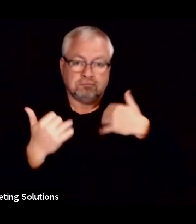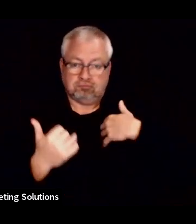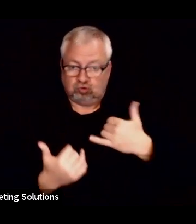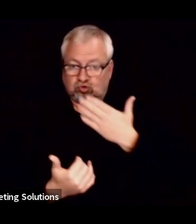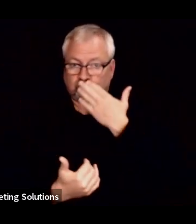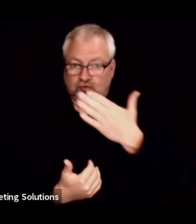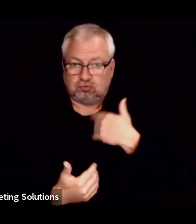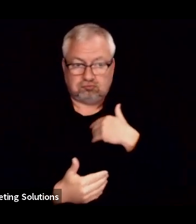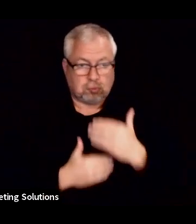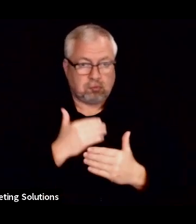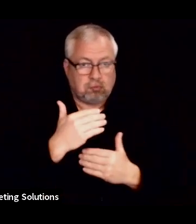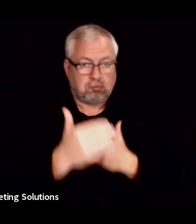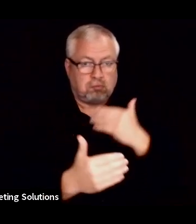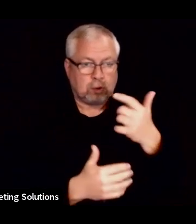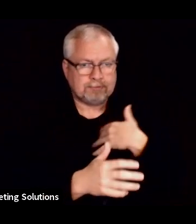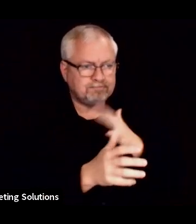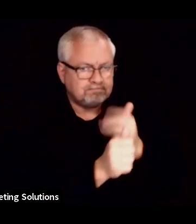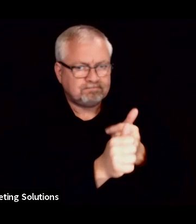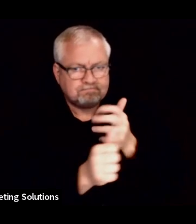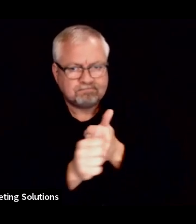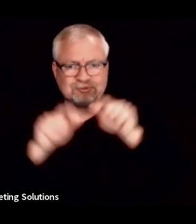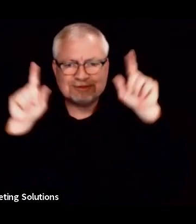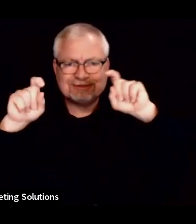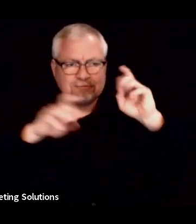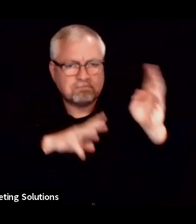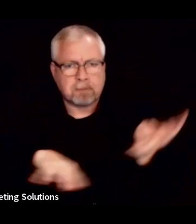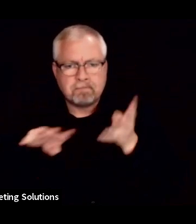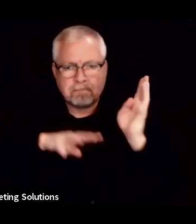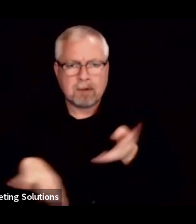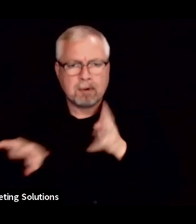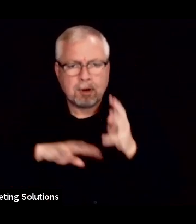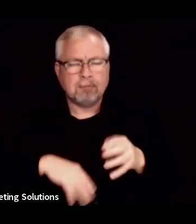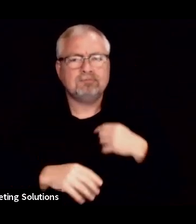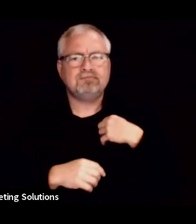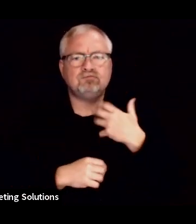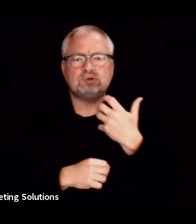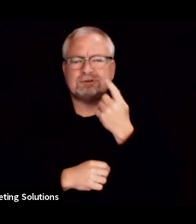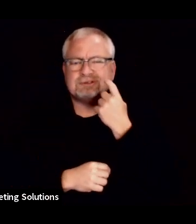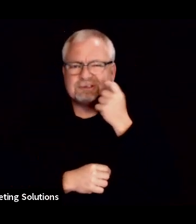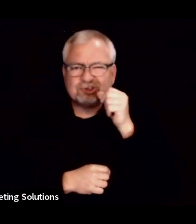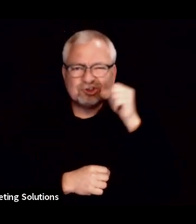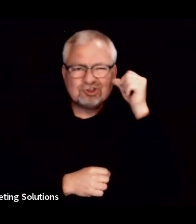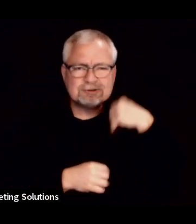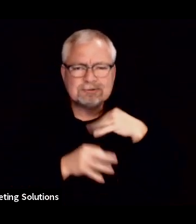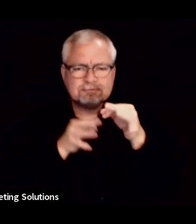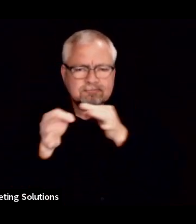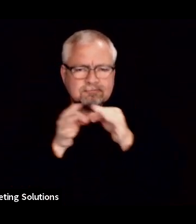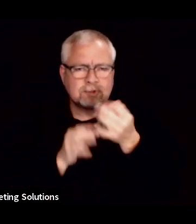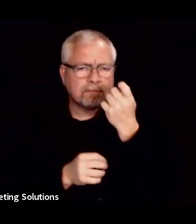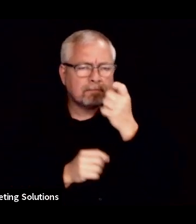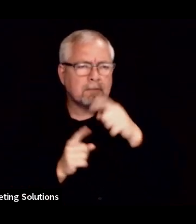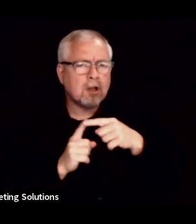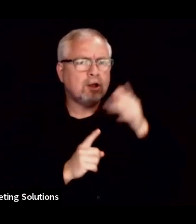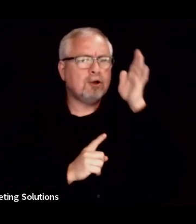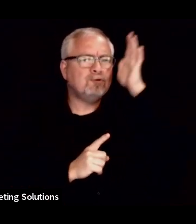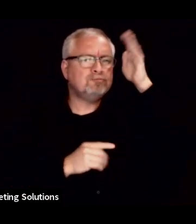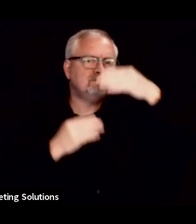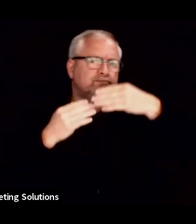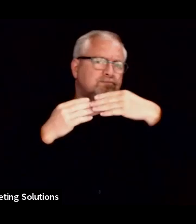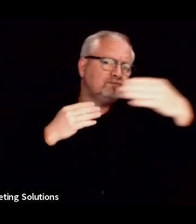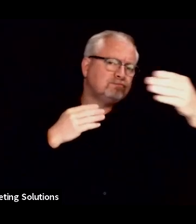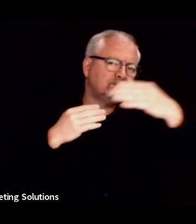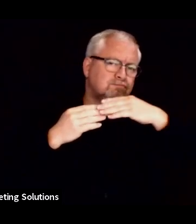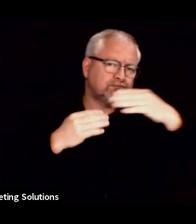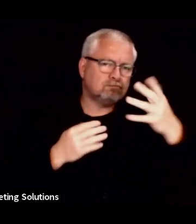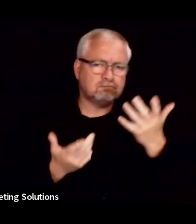the testing volume. We've talked a little bit and certainly can talk more in future calls about what we're doing to build up our capacity to do the